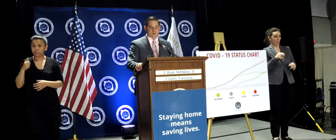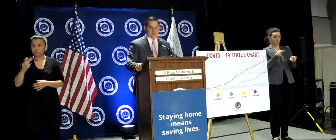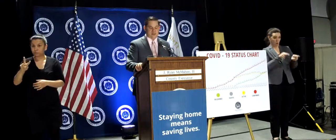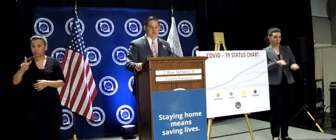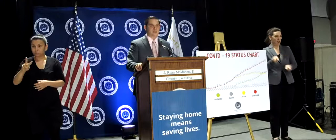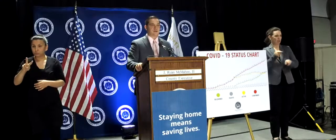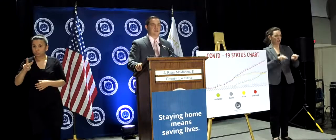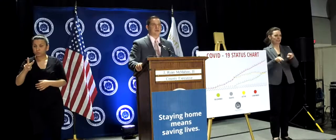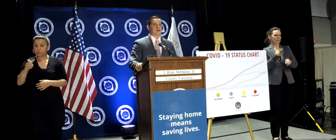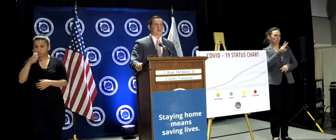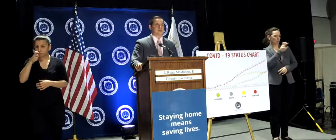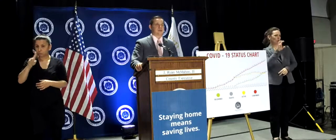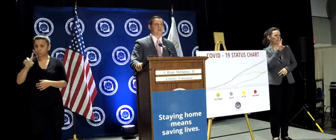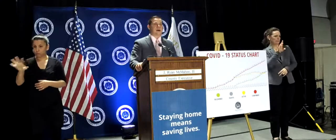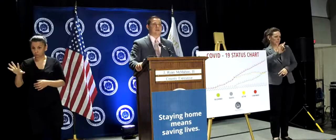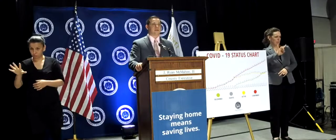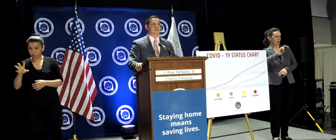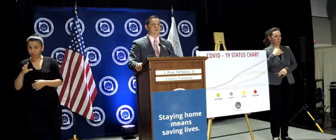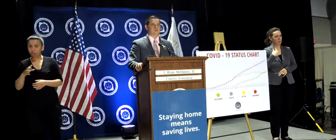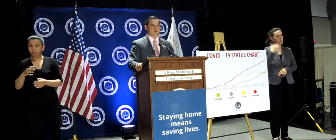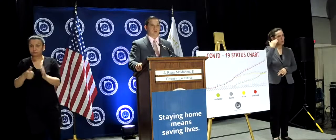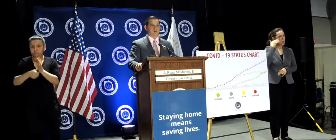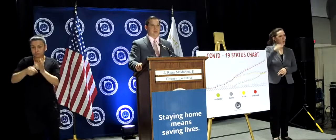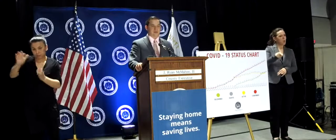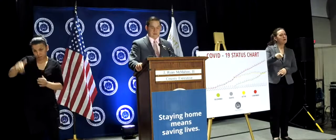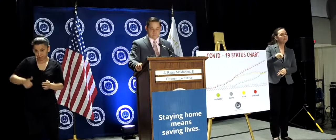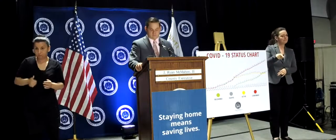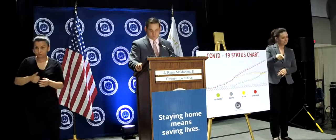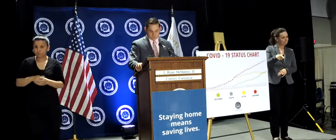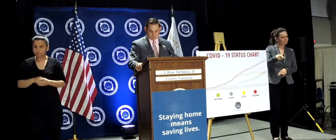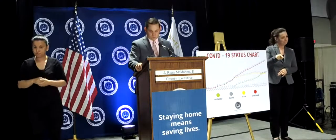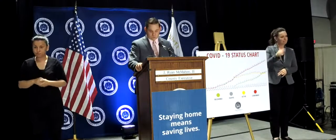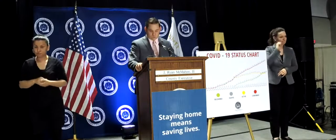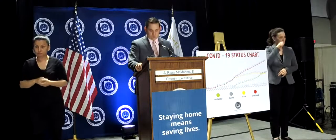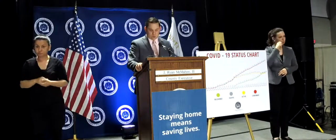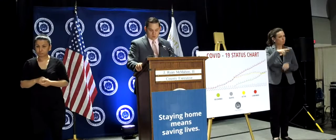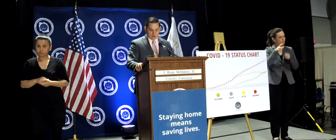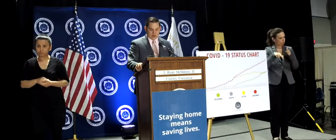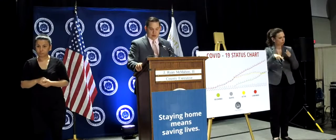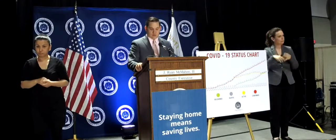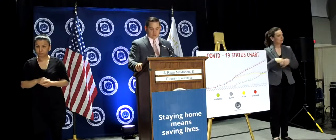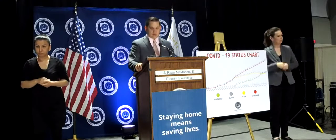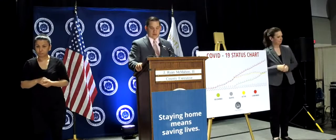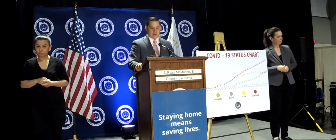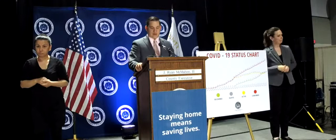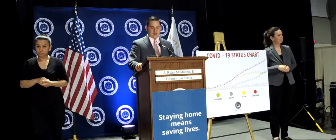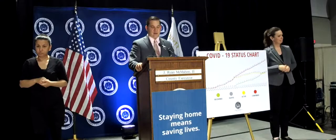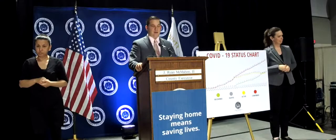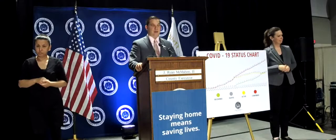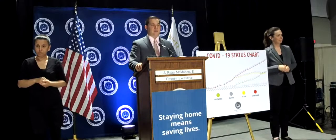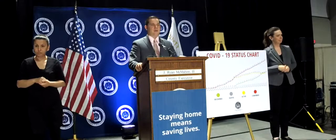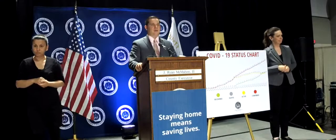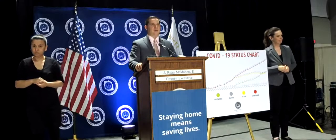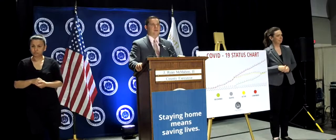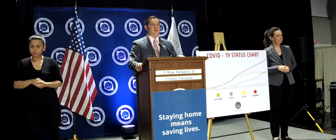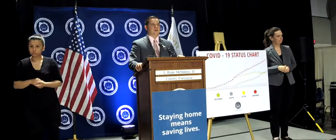7.7% of those tested are testing positive for COVID-19. Again, after